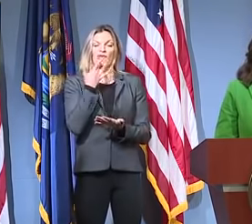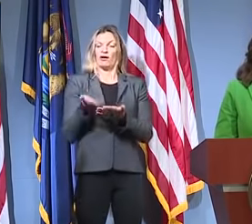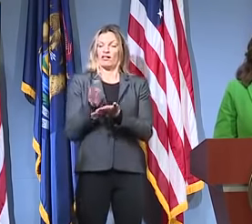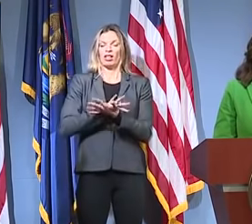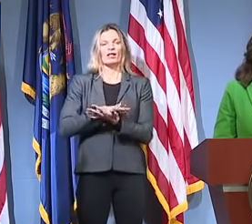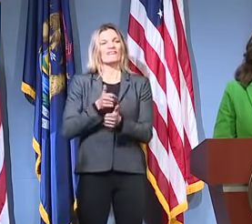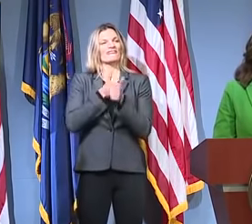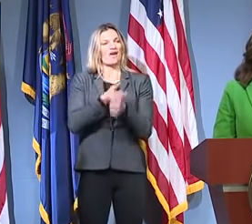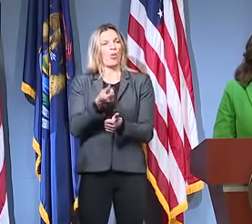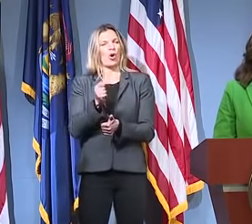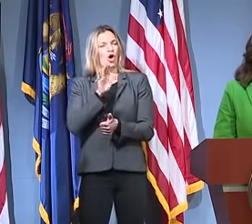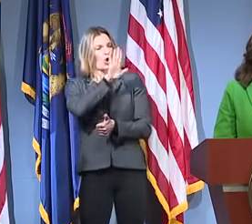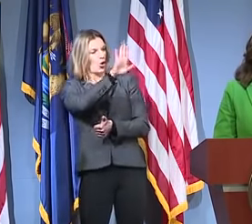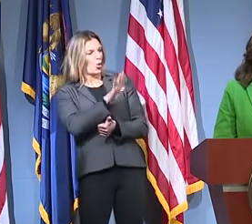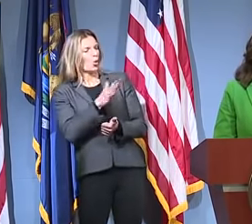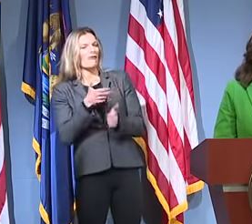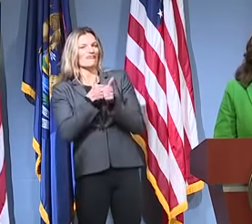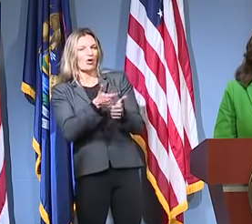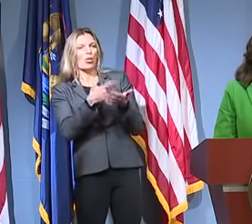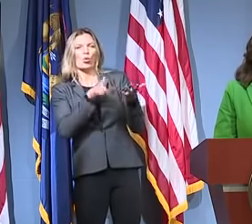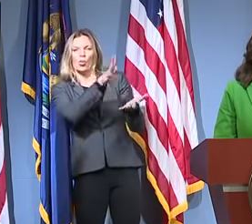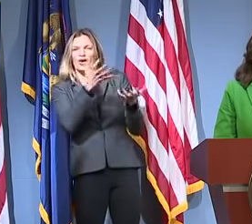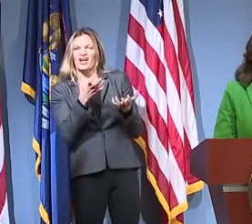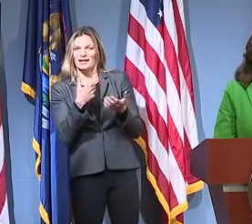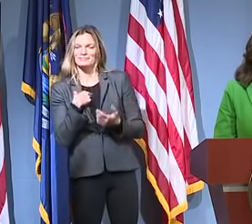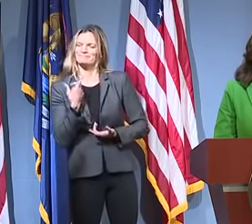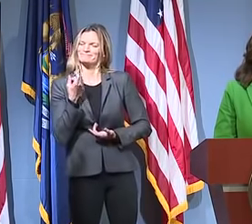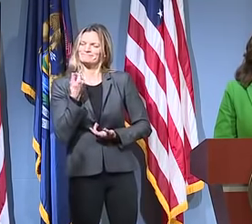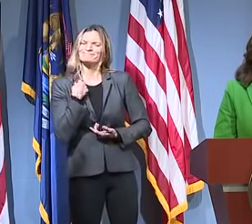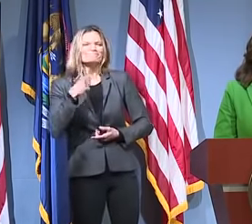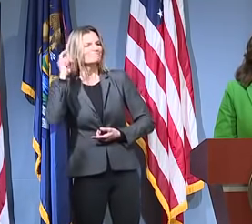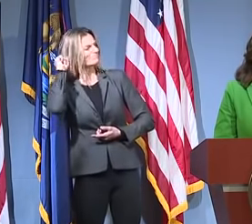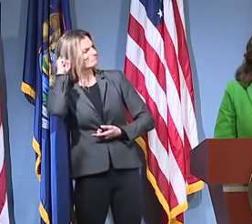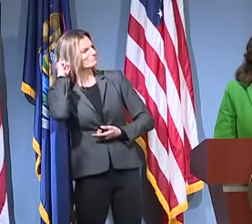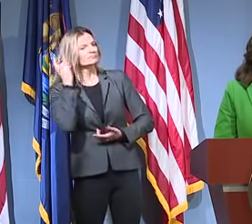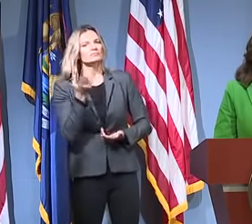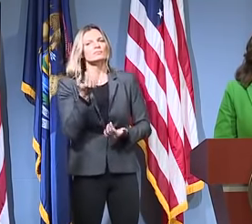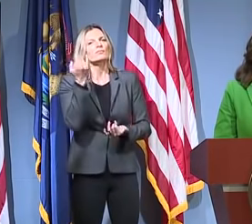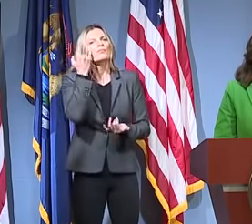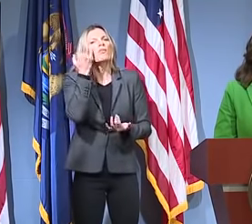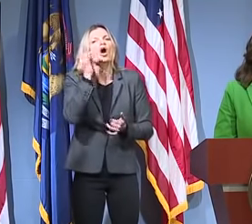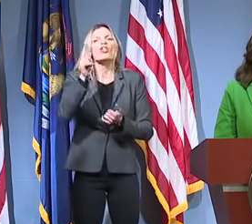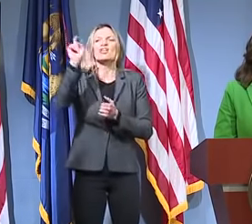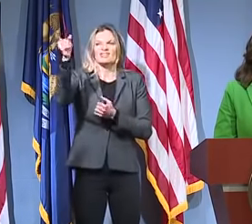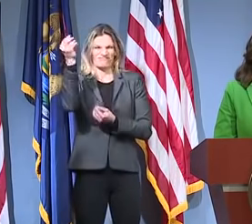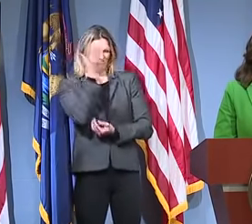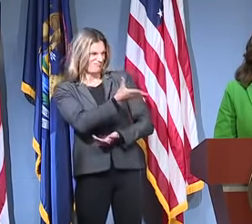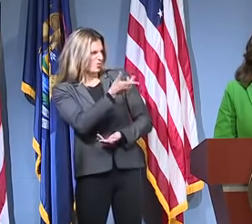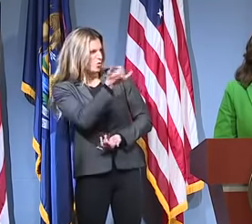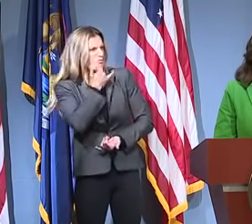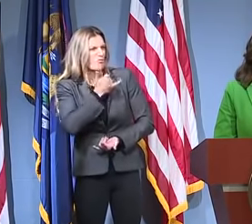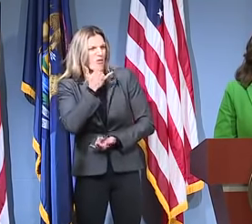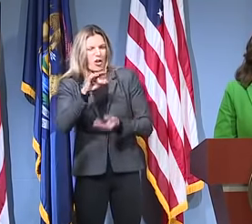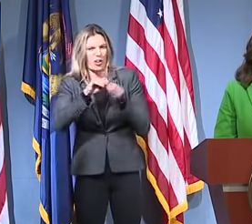wondering, what is your response to when someone comes back with a different number or a different statistic that fits their argument that